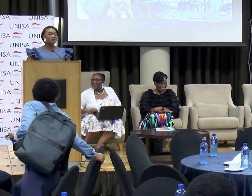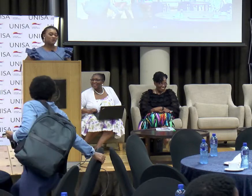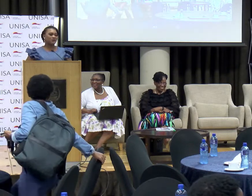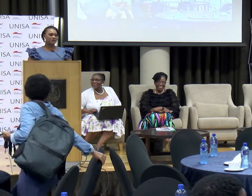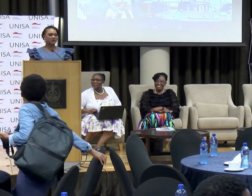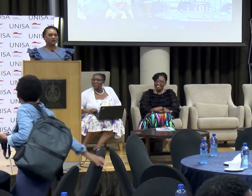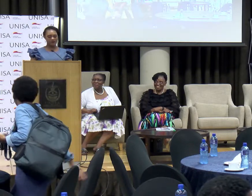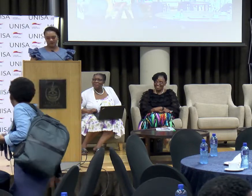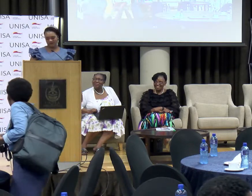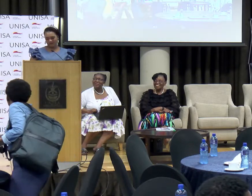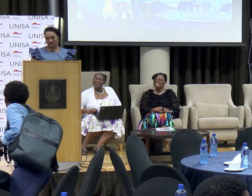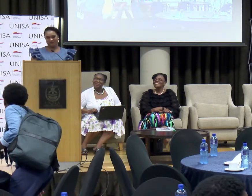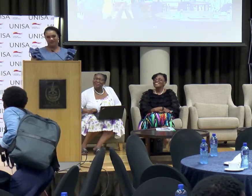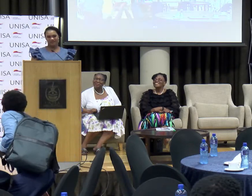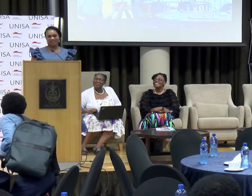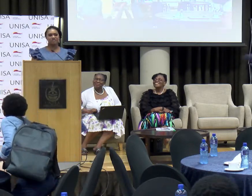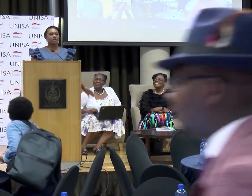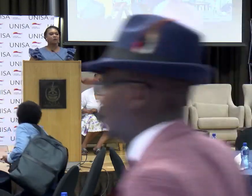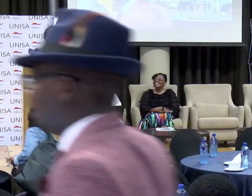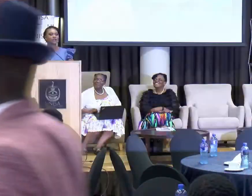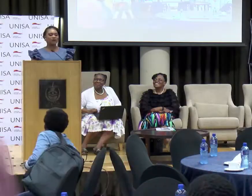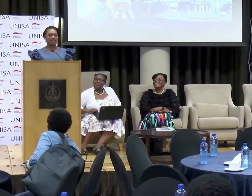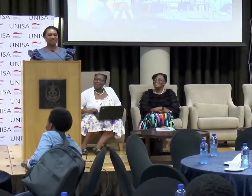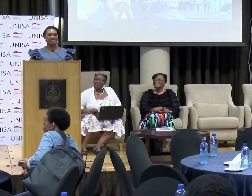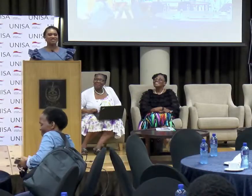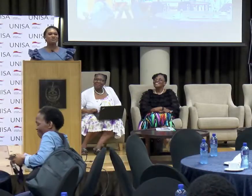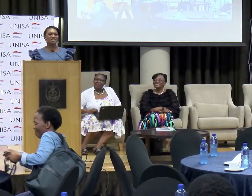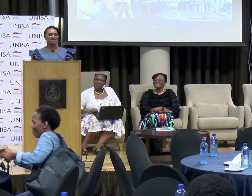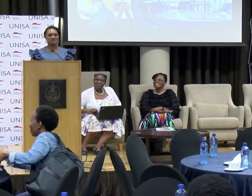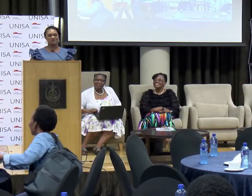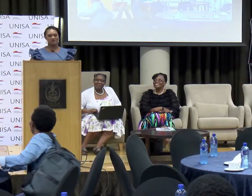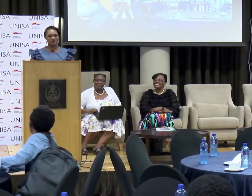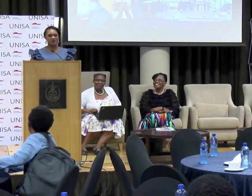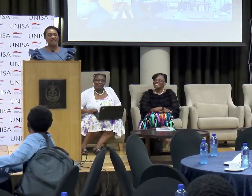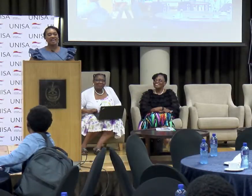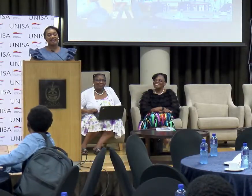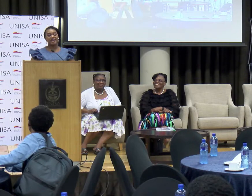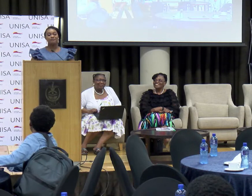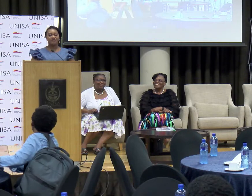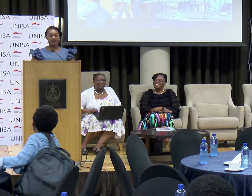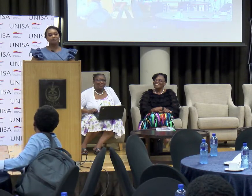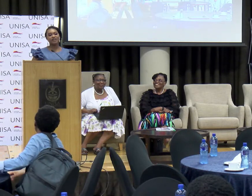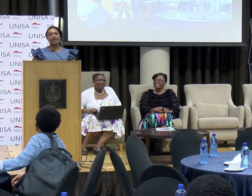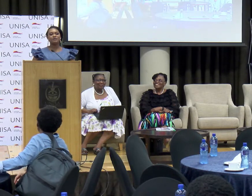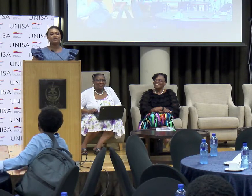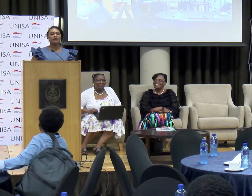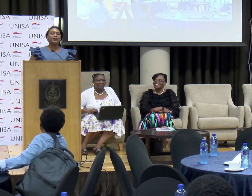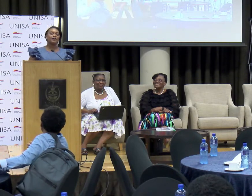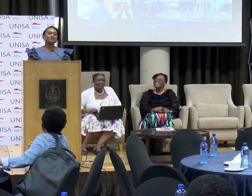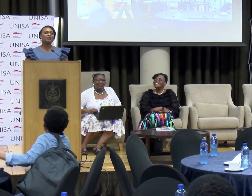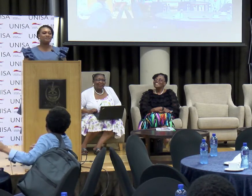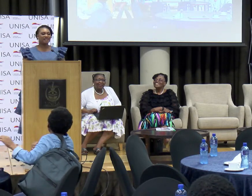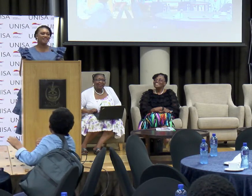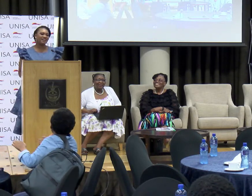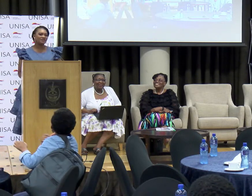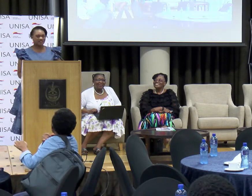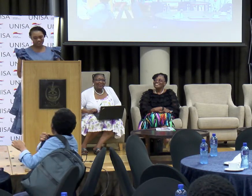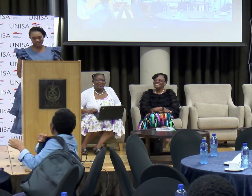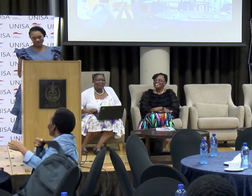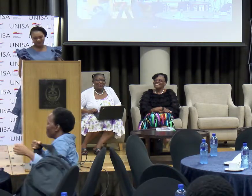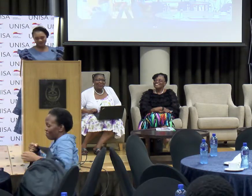Ke Mosotho, ke tswa Qwaqwa, ke bua Sesotho, and I'm very proud of my